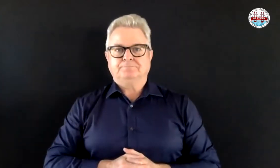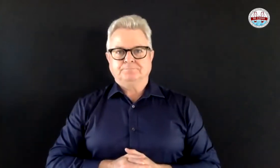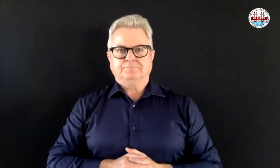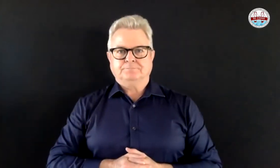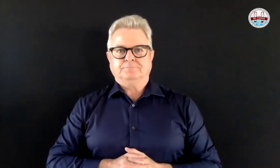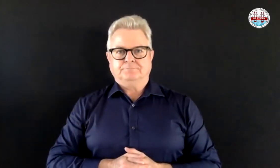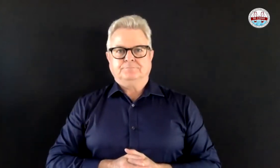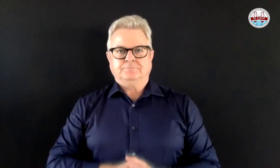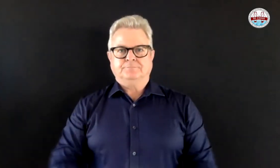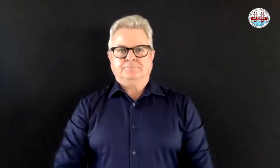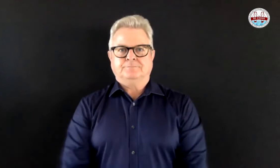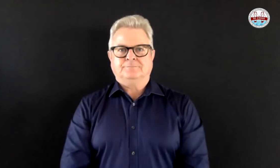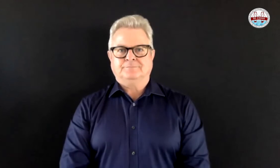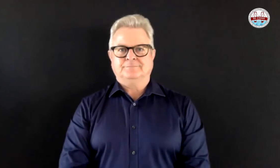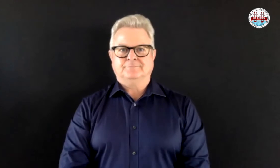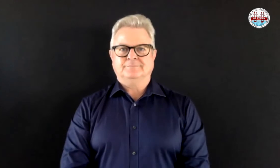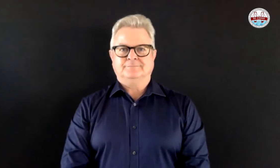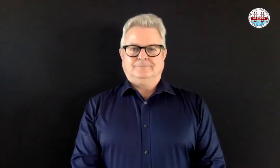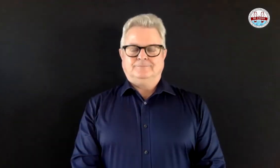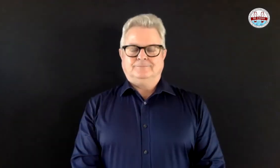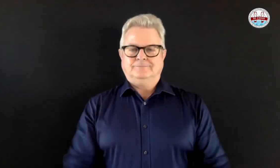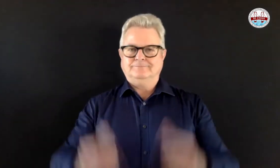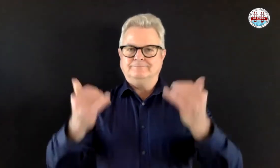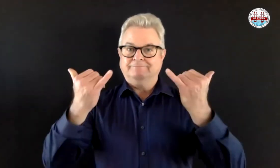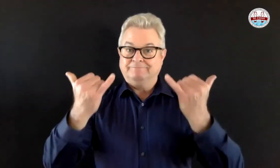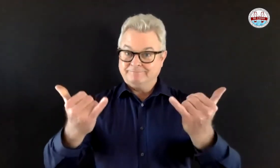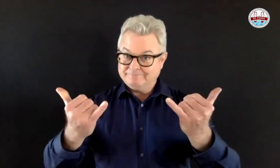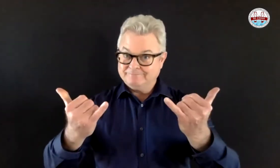So now this is basically a decision that we can all enjoy.